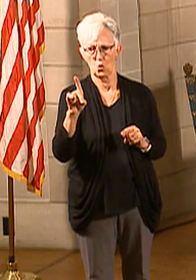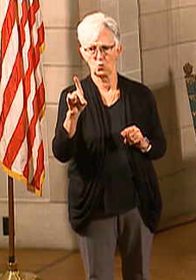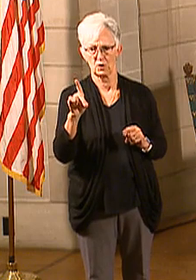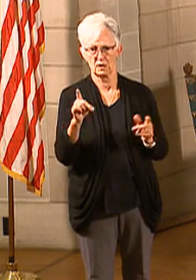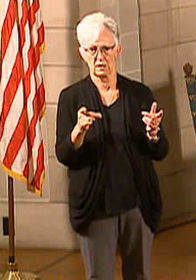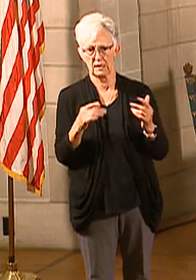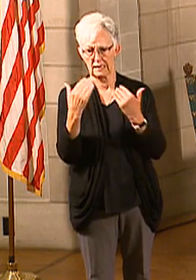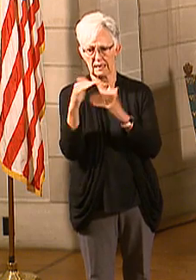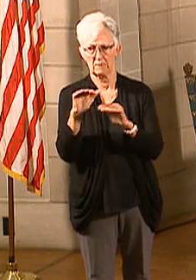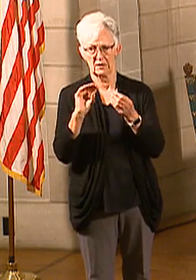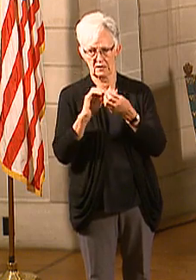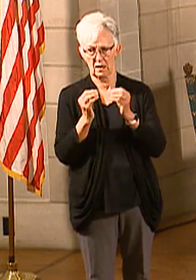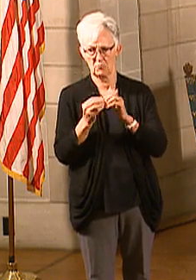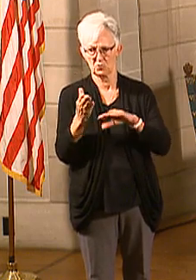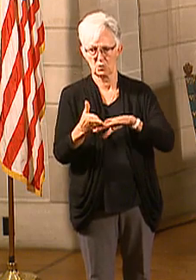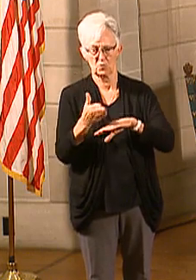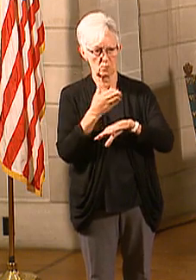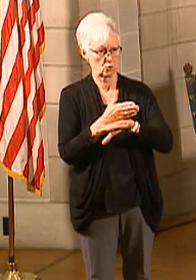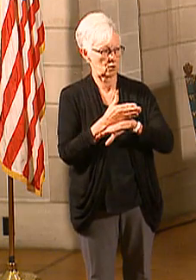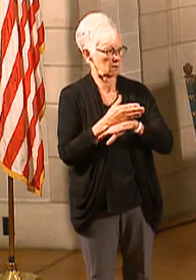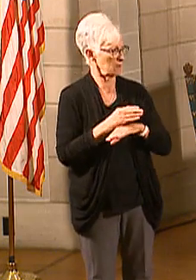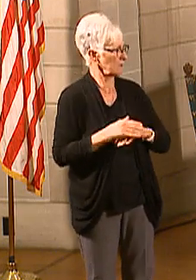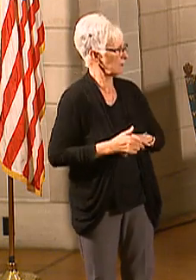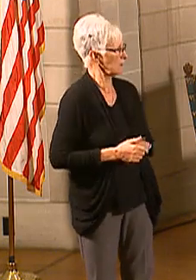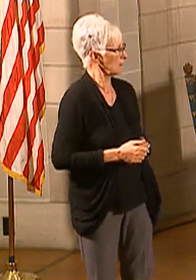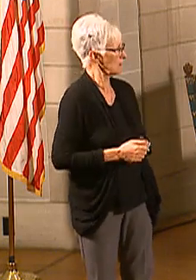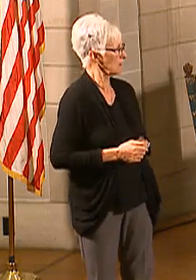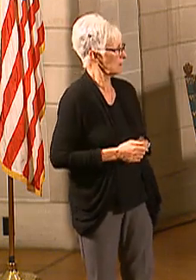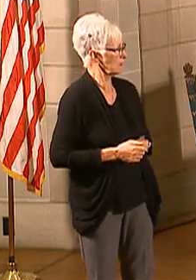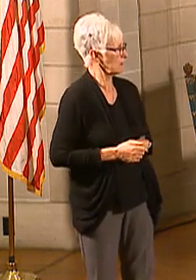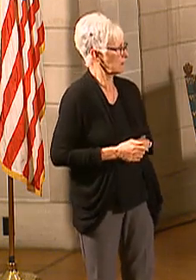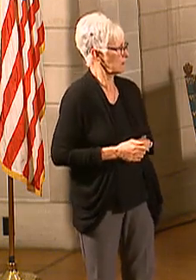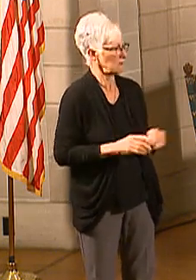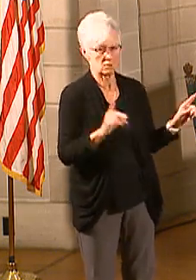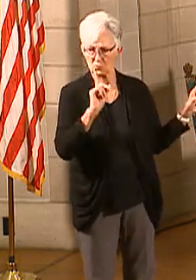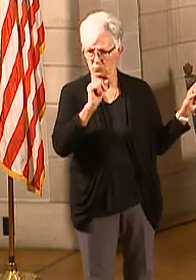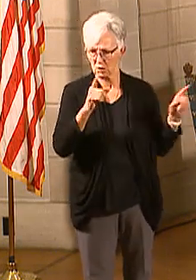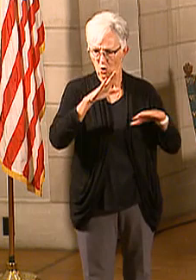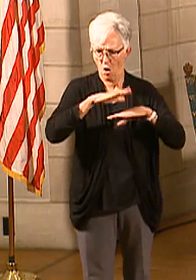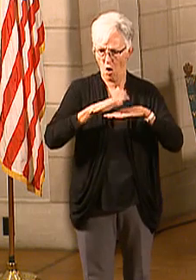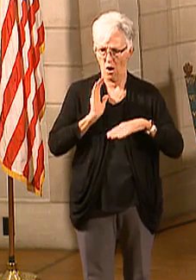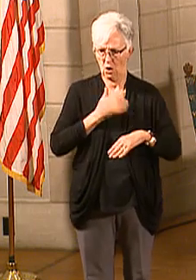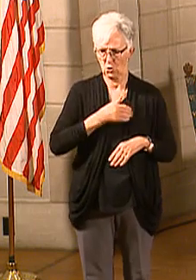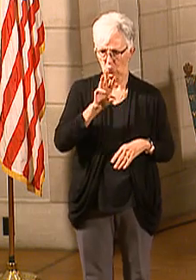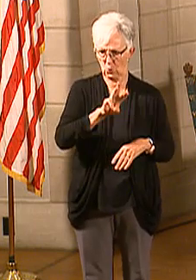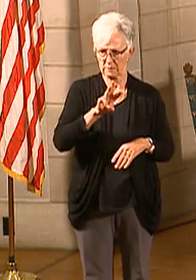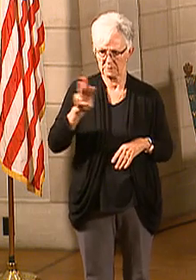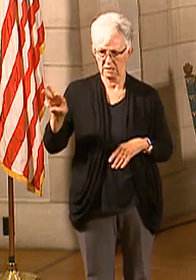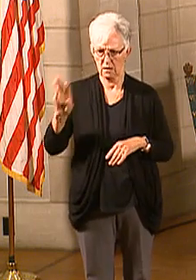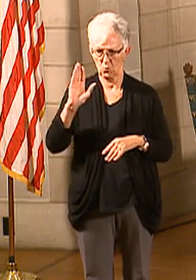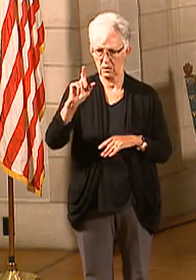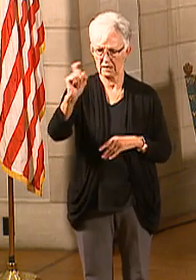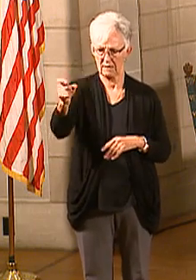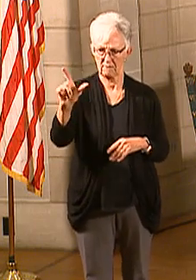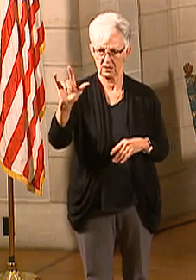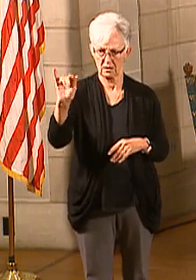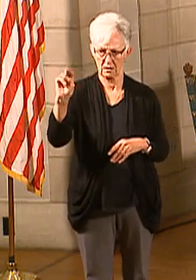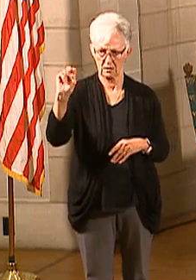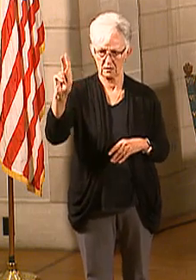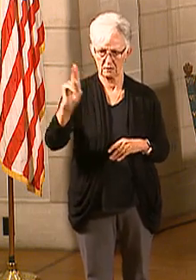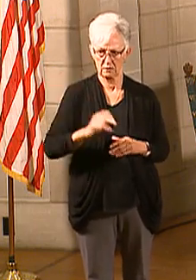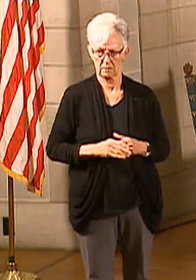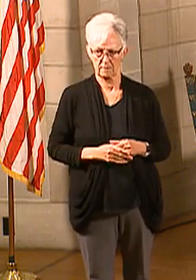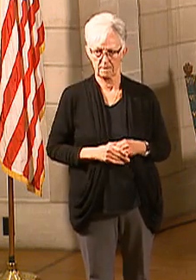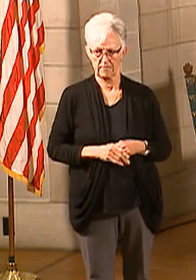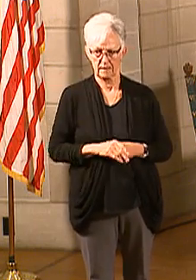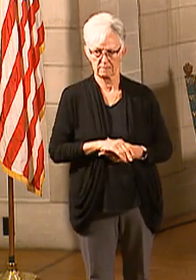area and across the state. Is there a website where you can go find that information? It's actually on our website, and we'll make sure that you get the link to it. So